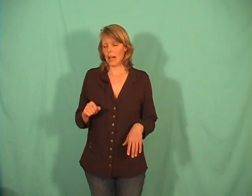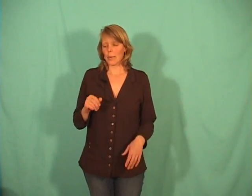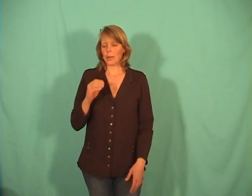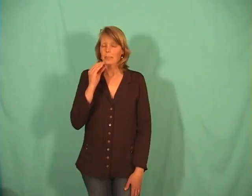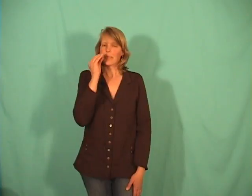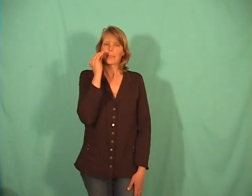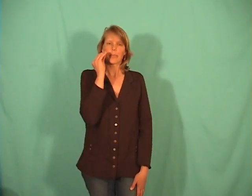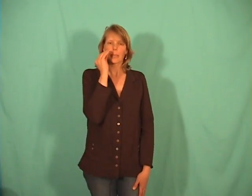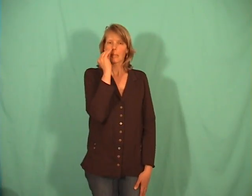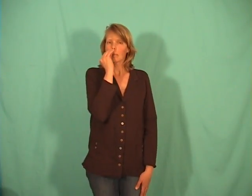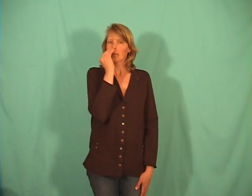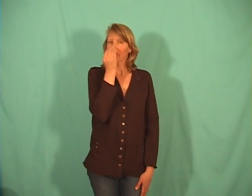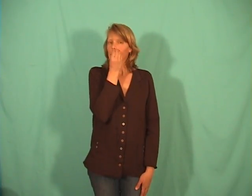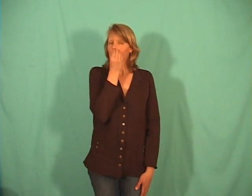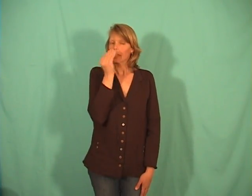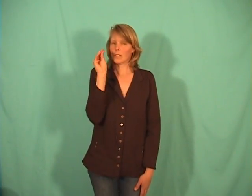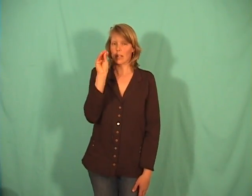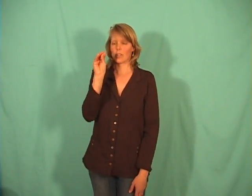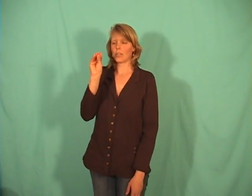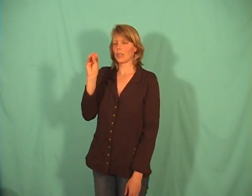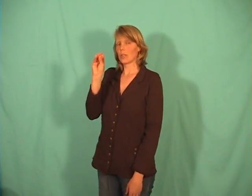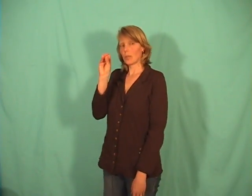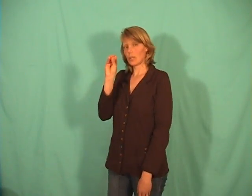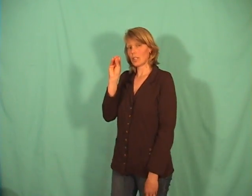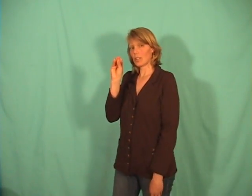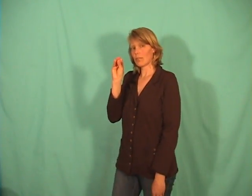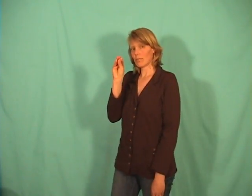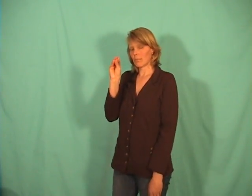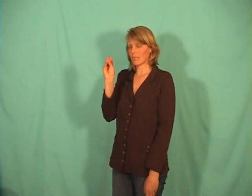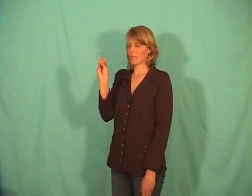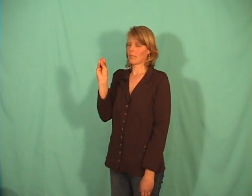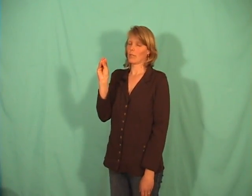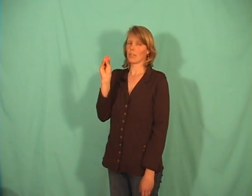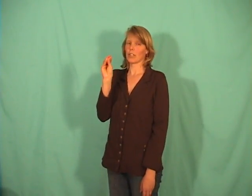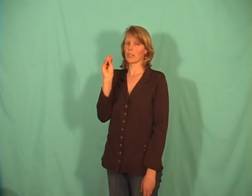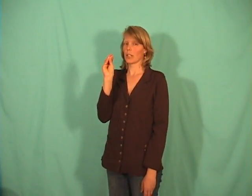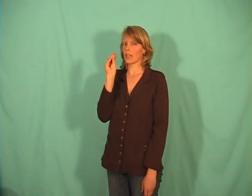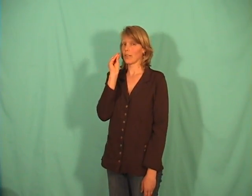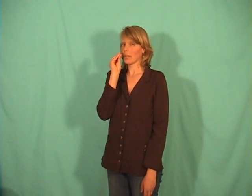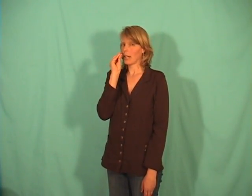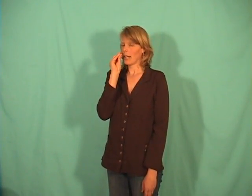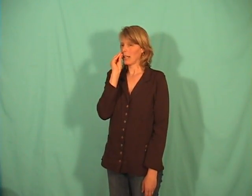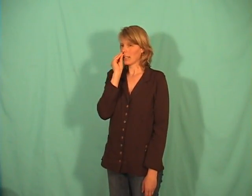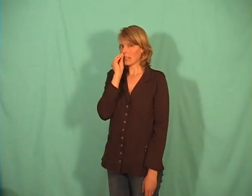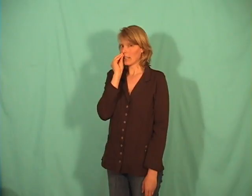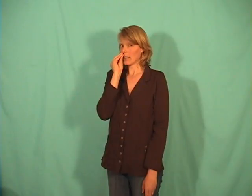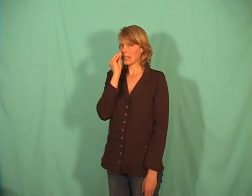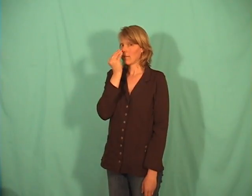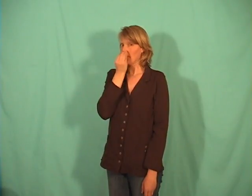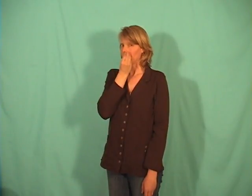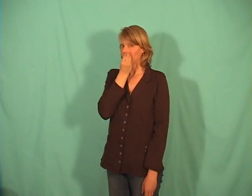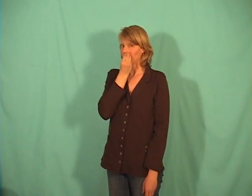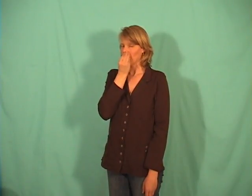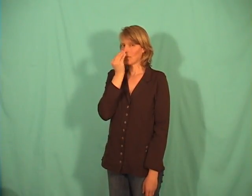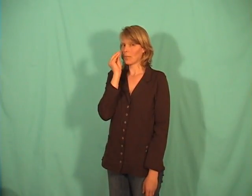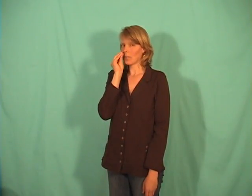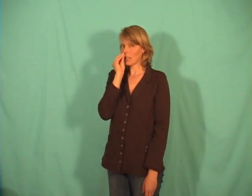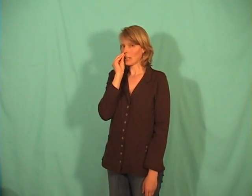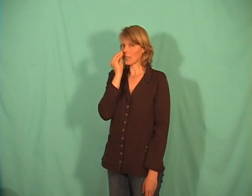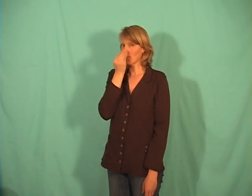flower. It's like you're holding your fingers together and sniffing under one nostril and then